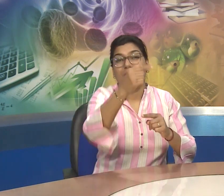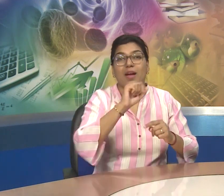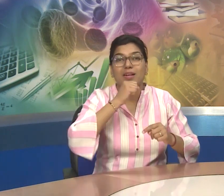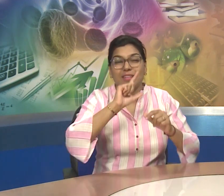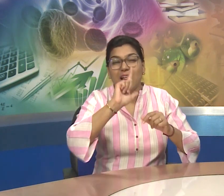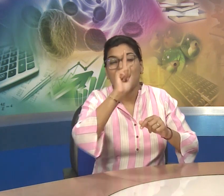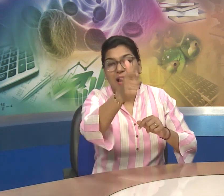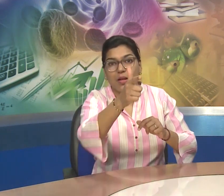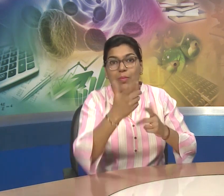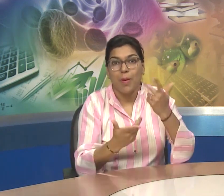By